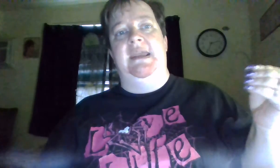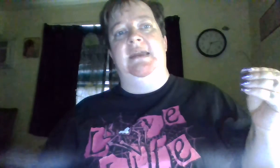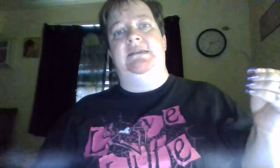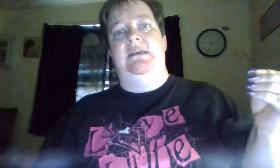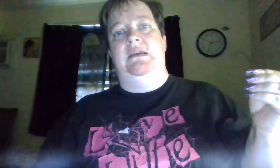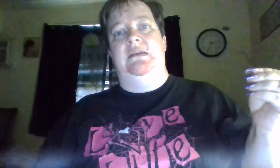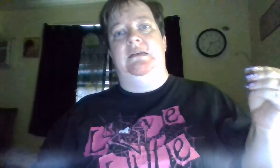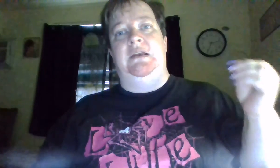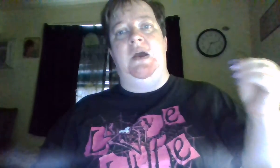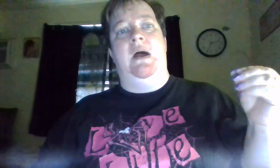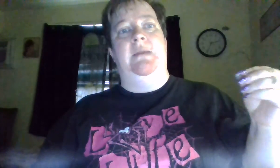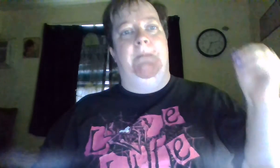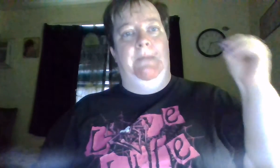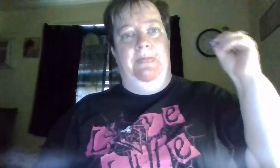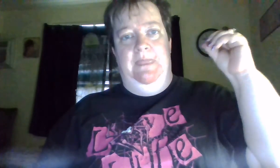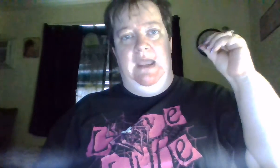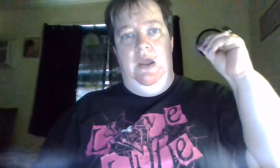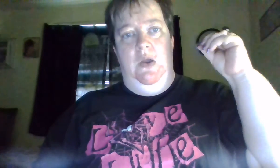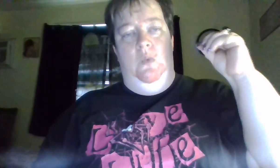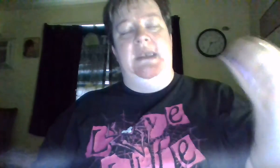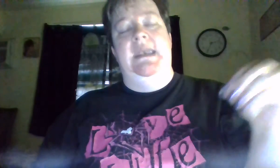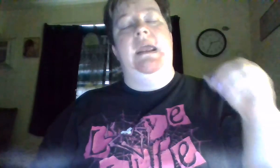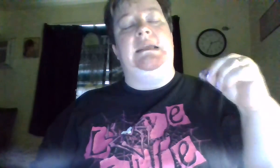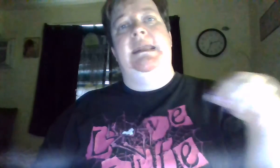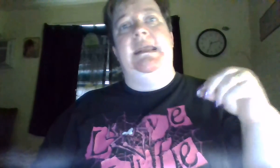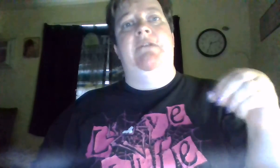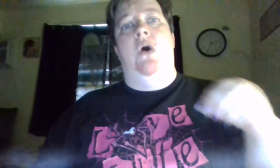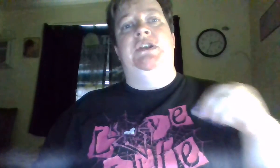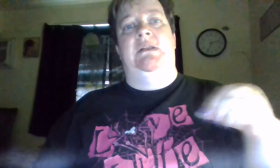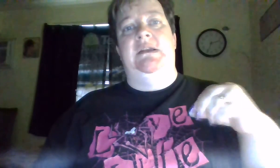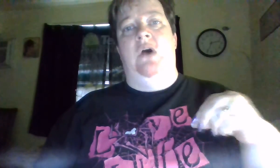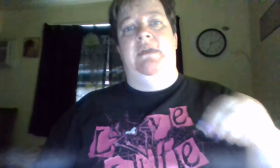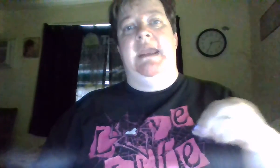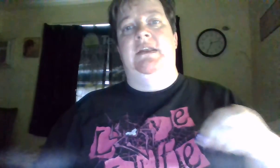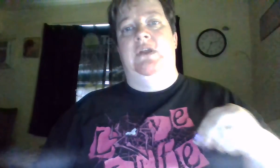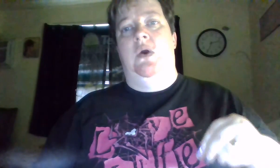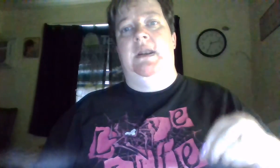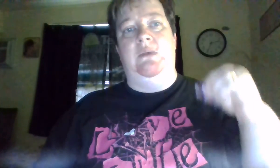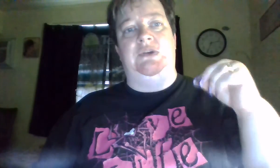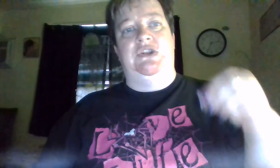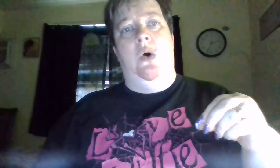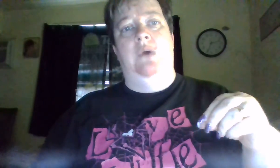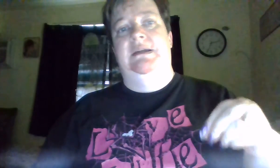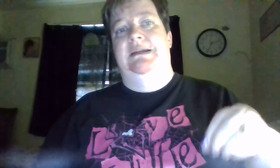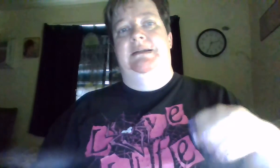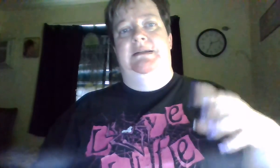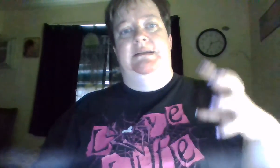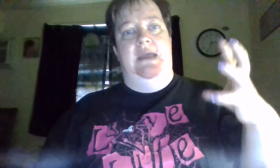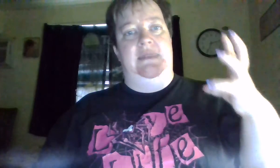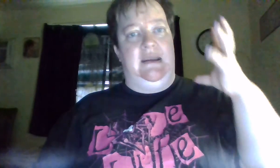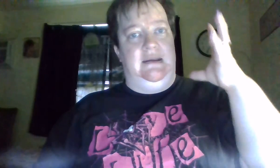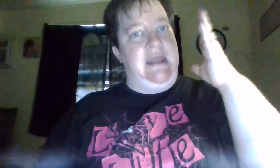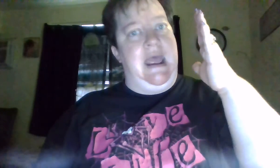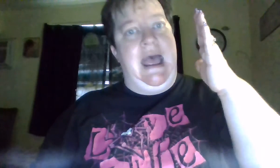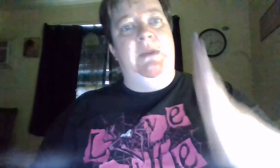is, you know what? When Gideon ultimately saw the hand of the Lord and he was told that how much